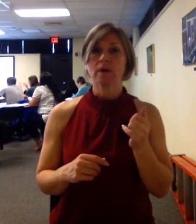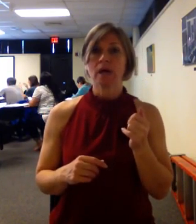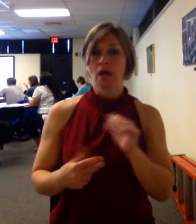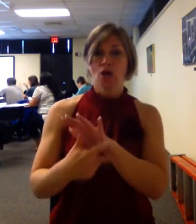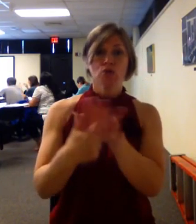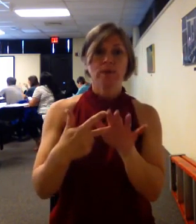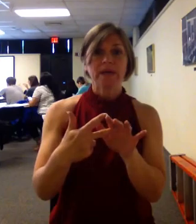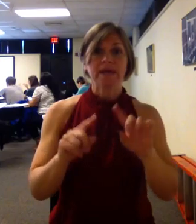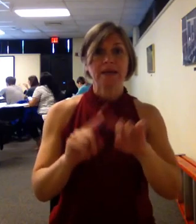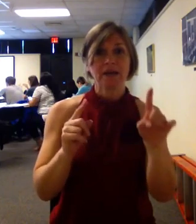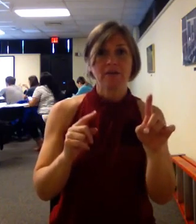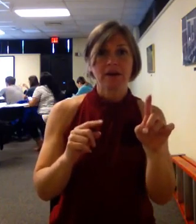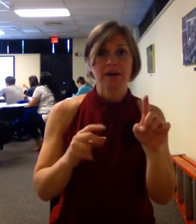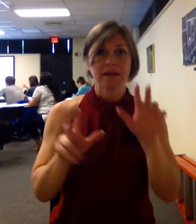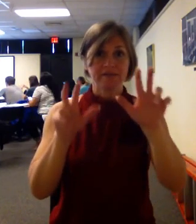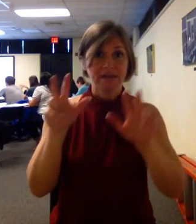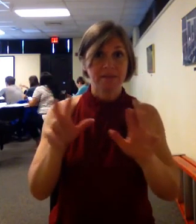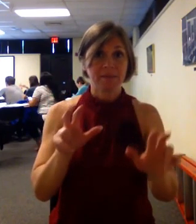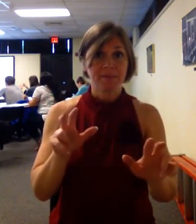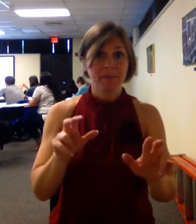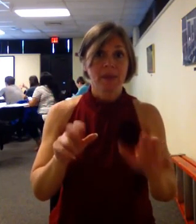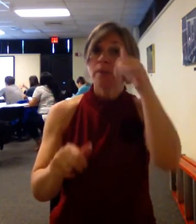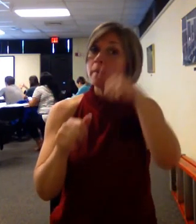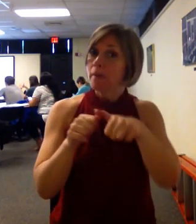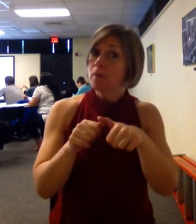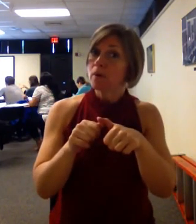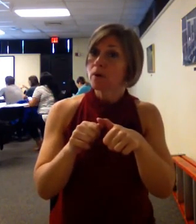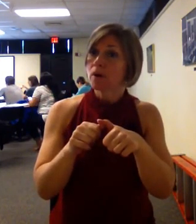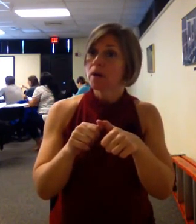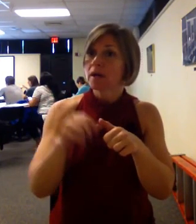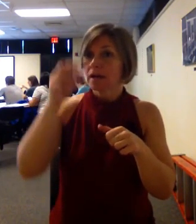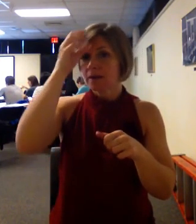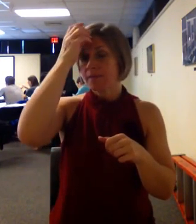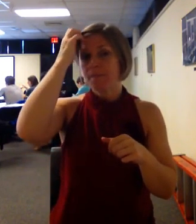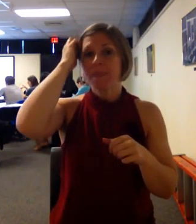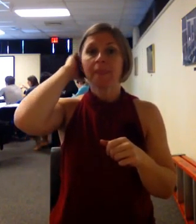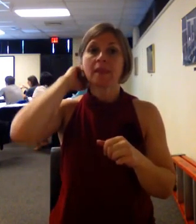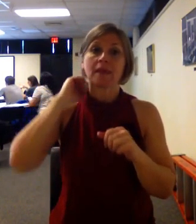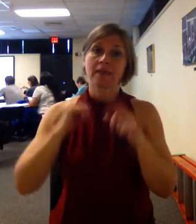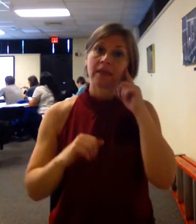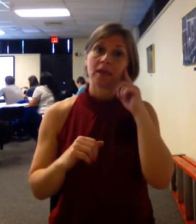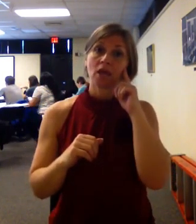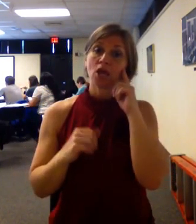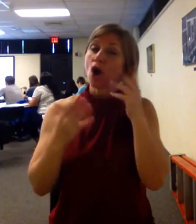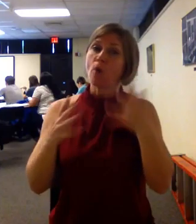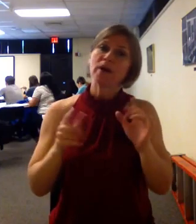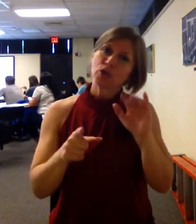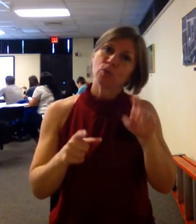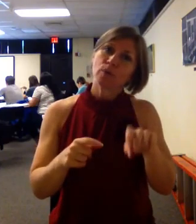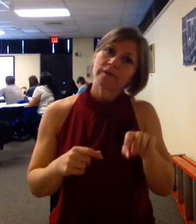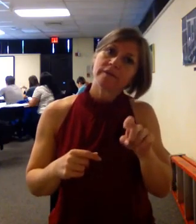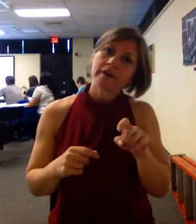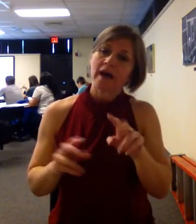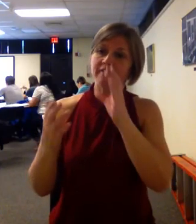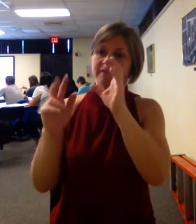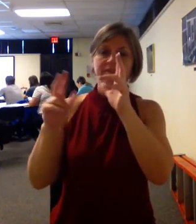different investments, and remember where you would be standing with this right now is you would have evaluated all three of these investments, and you would